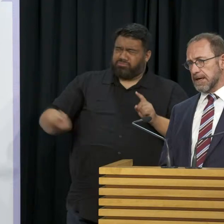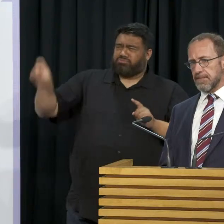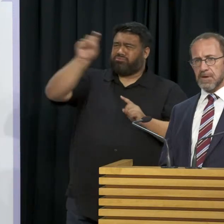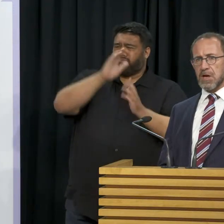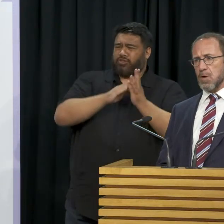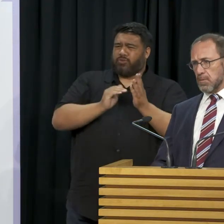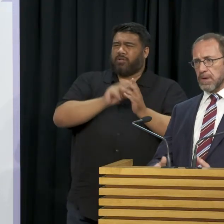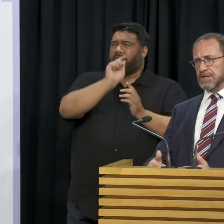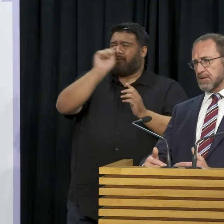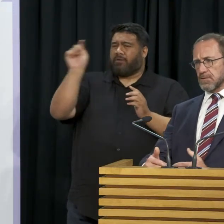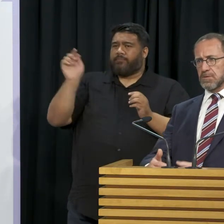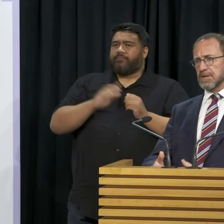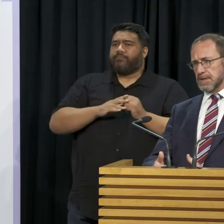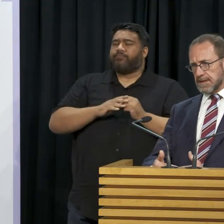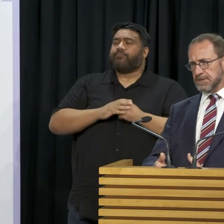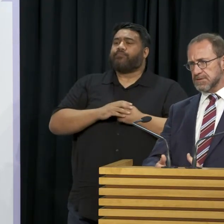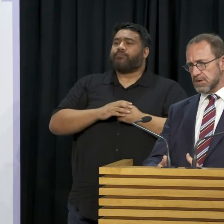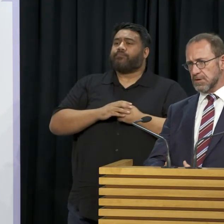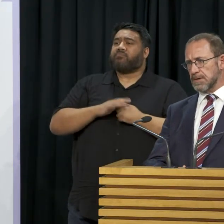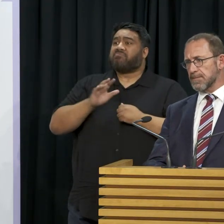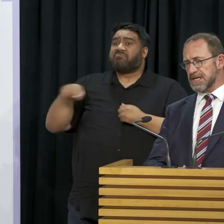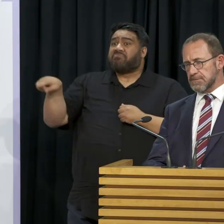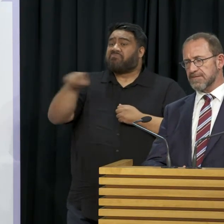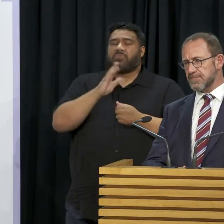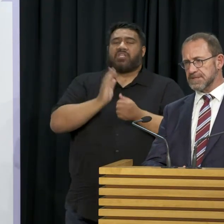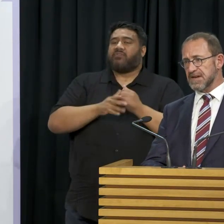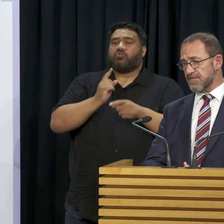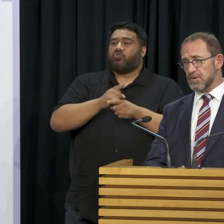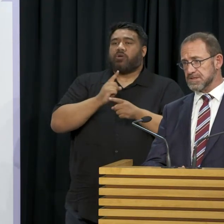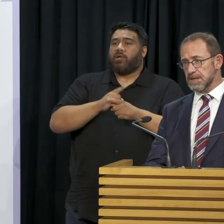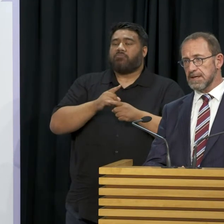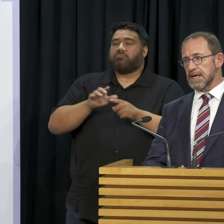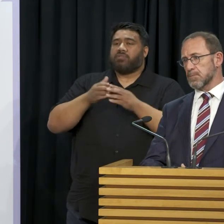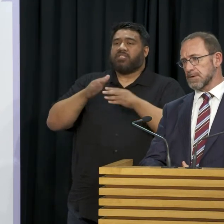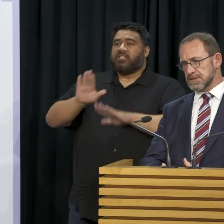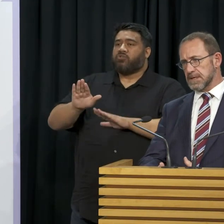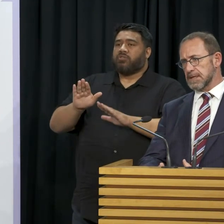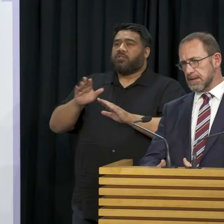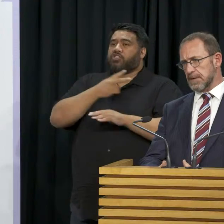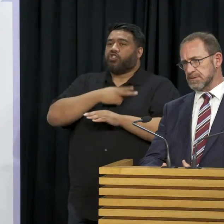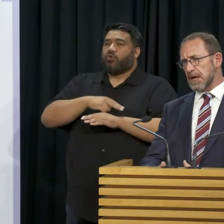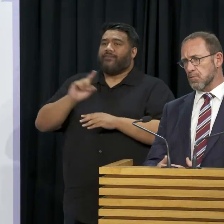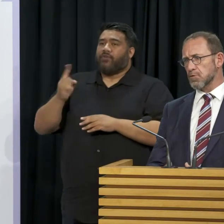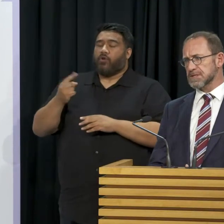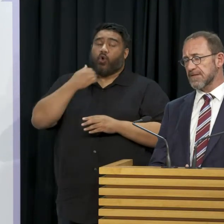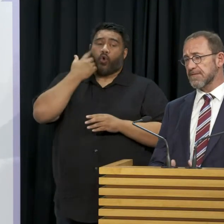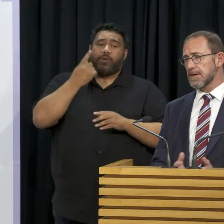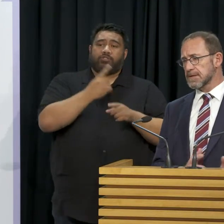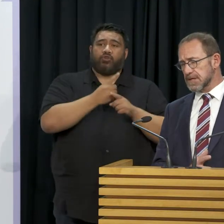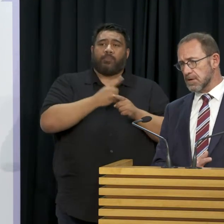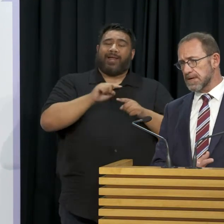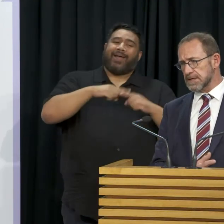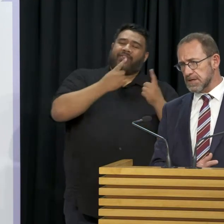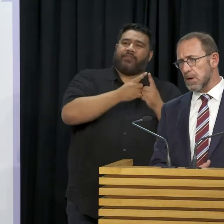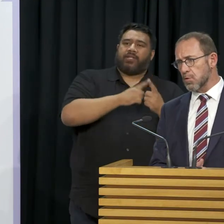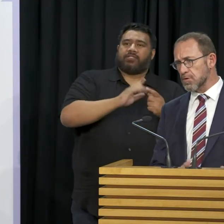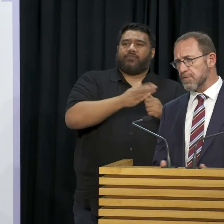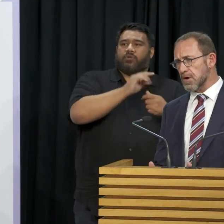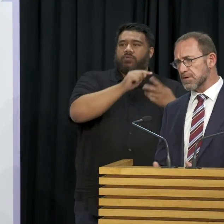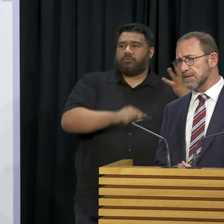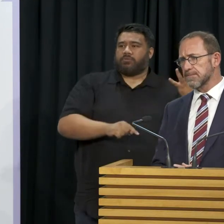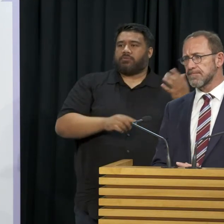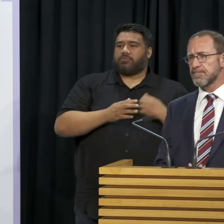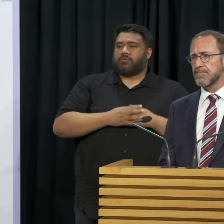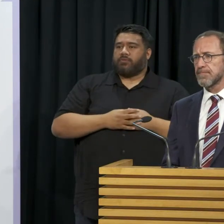actually no one went to the national security and machinery of government stuff first. That was lower order stuff. So that is the lower